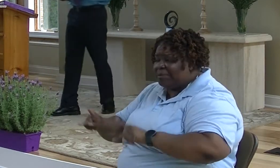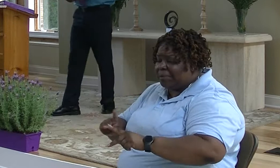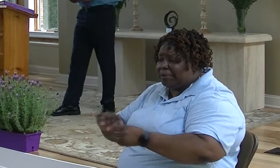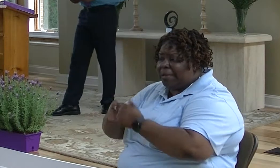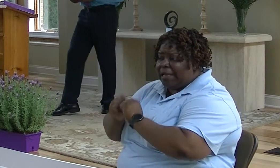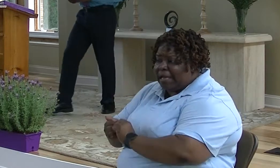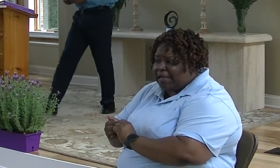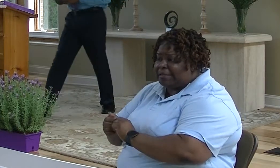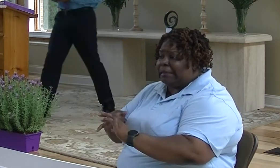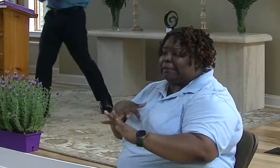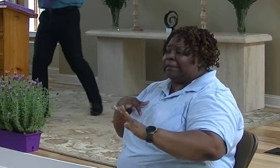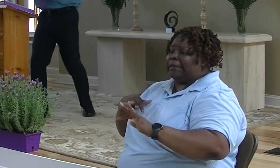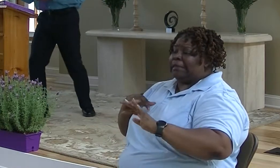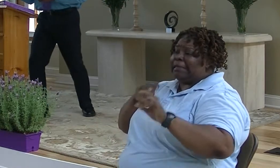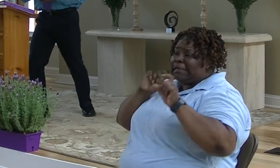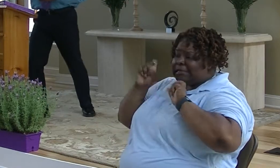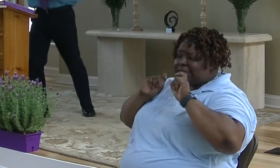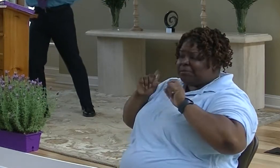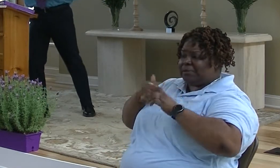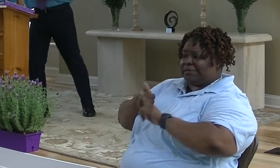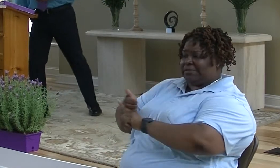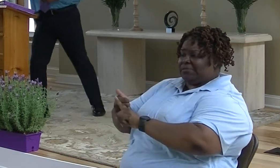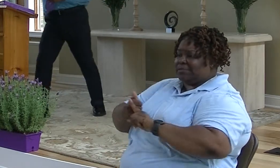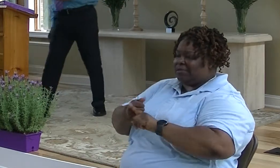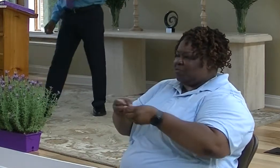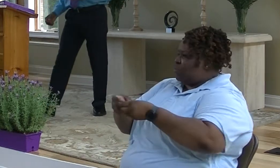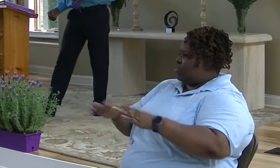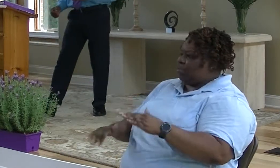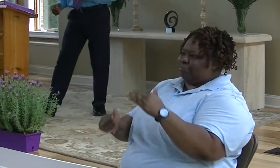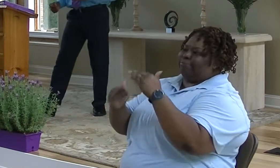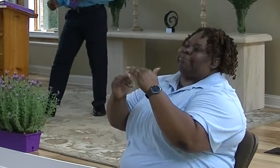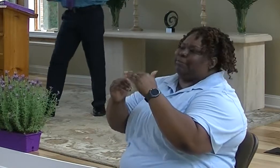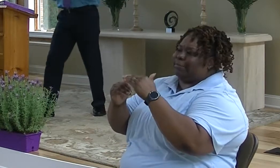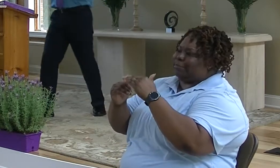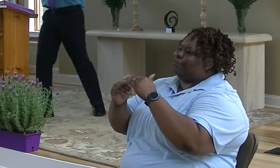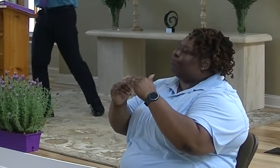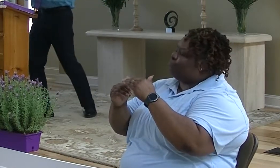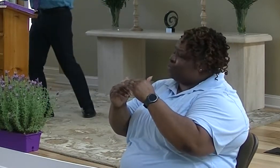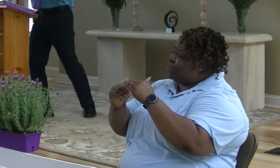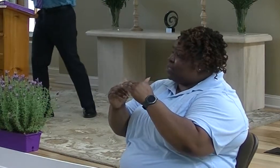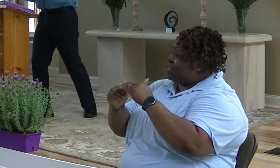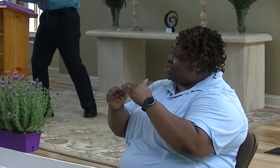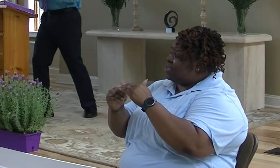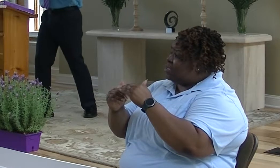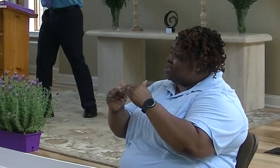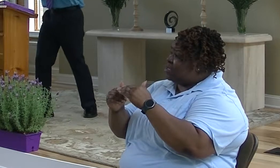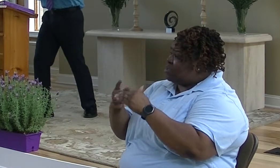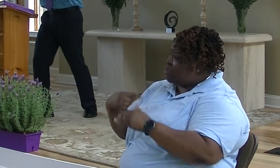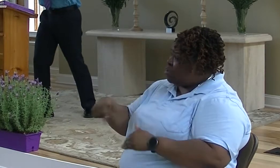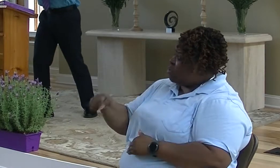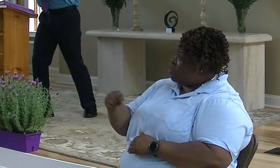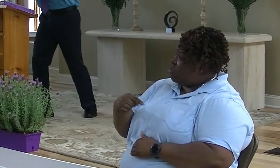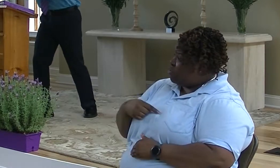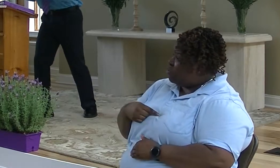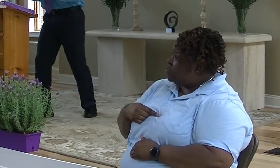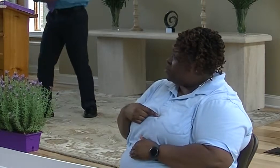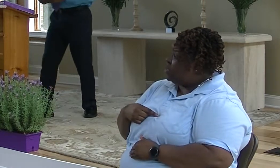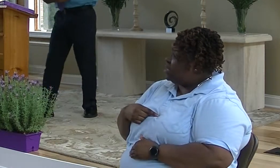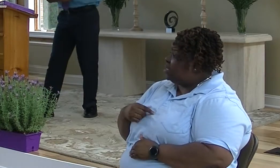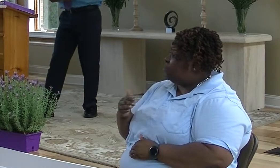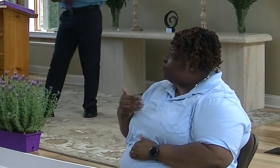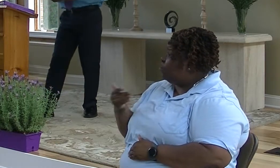themselves. It is without limit. Are we willing to step